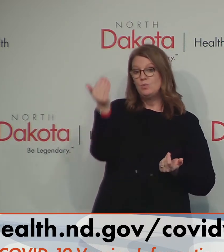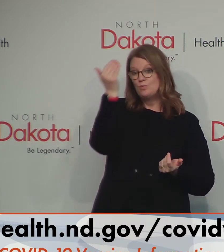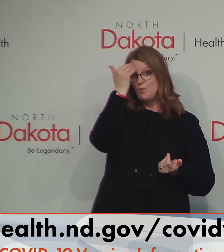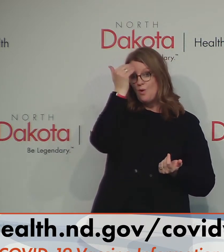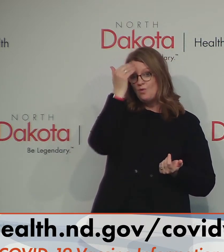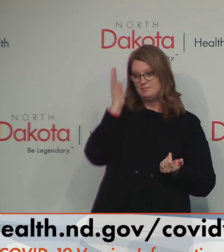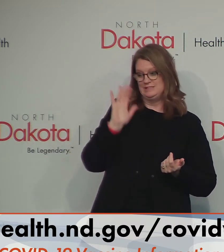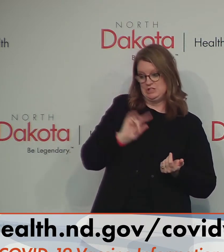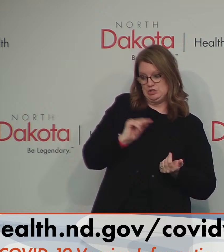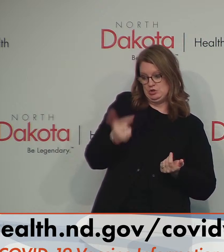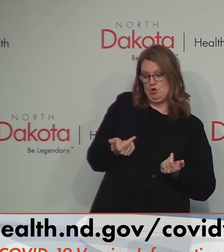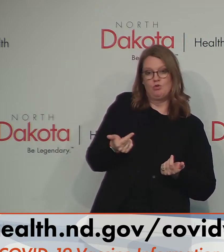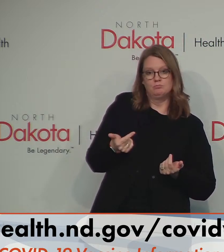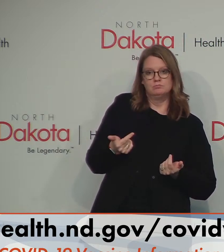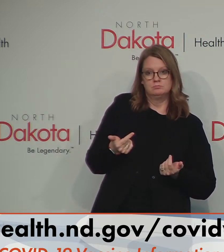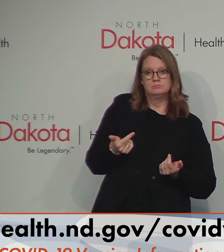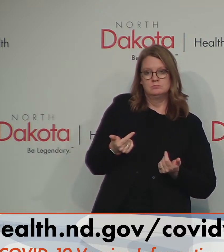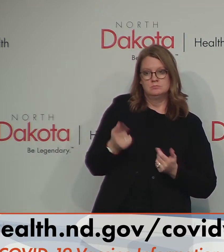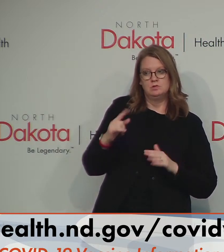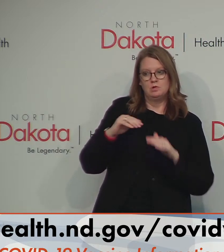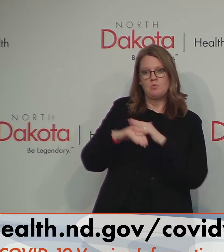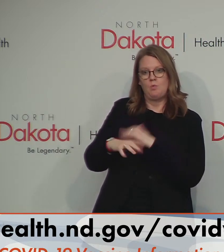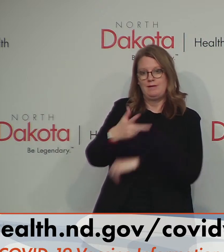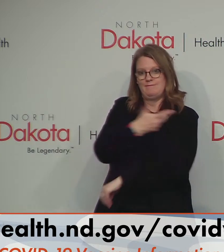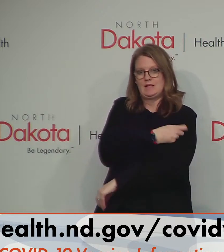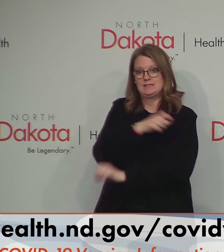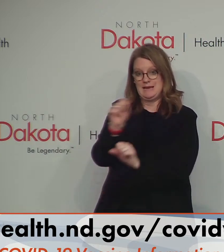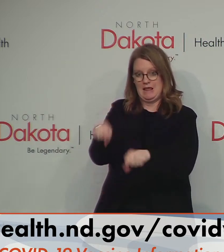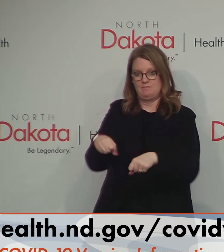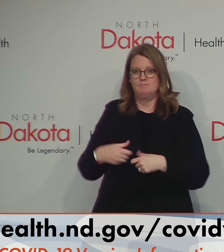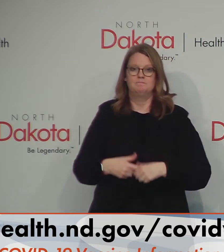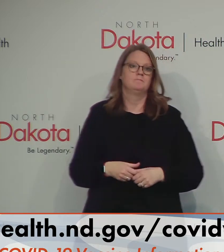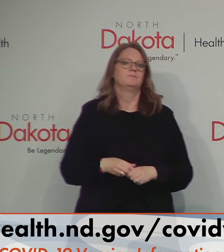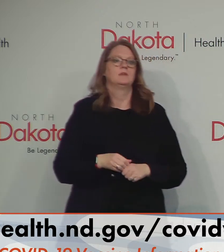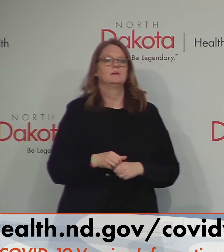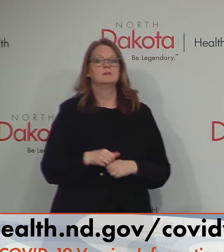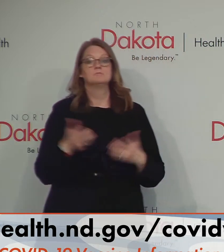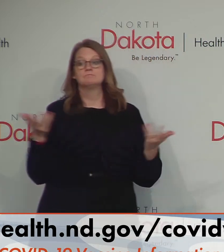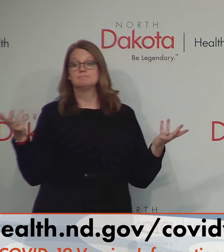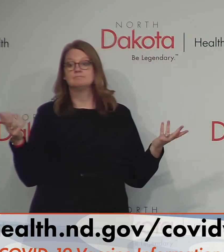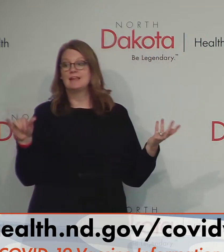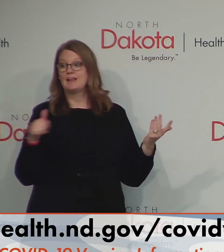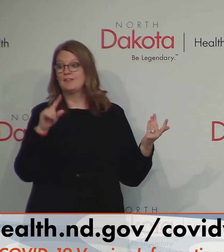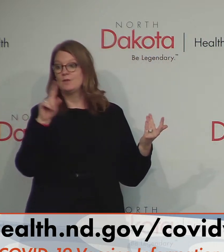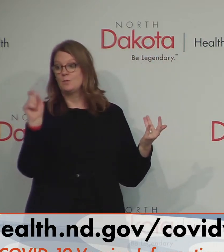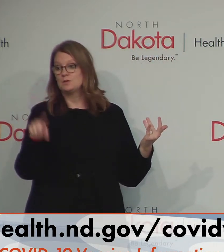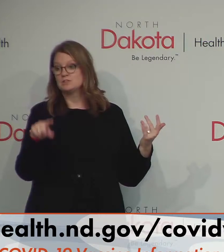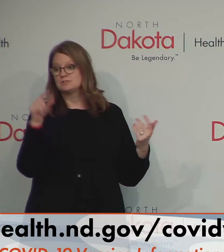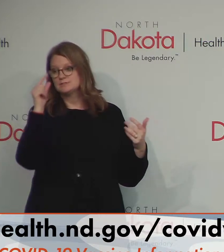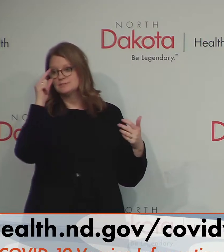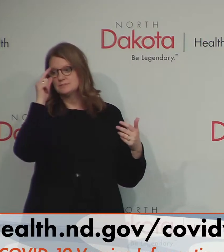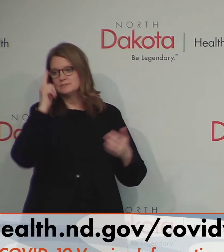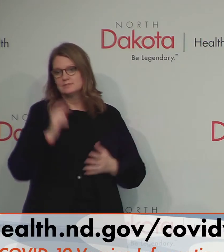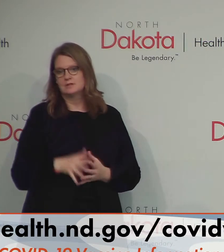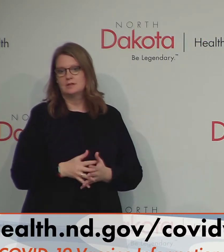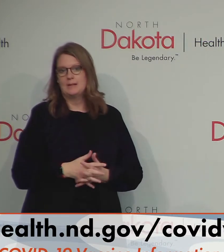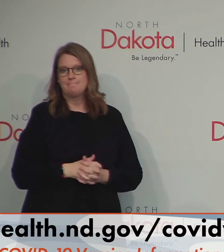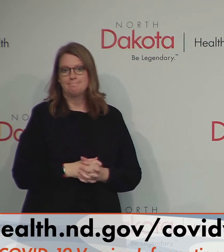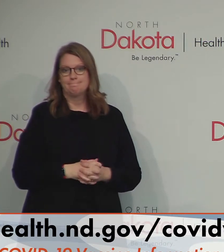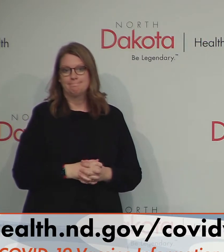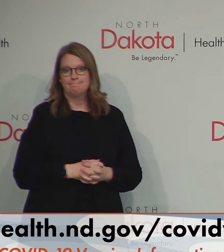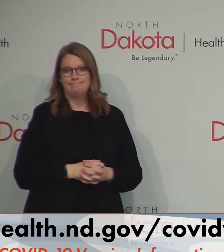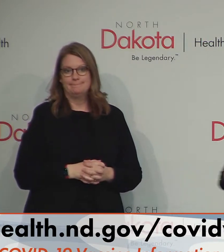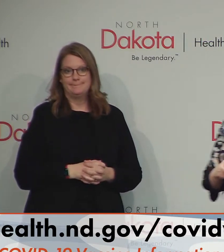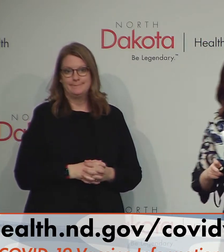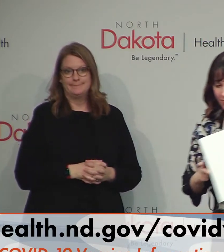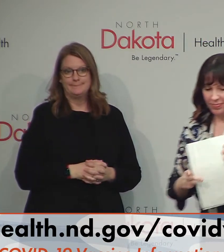up, you need to go in and get vaccinated. Any other questions for me? No? Okay.